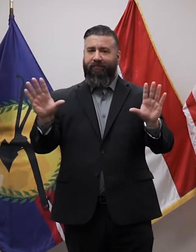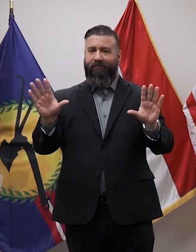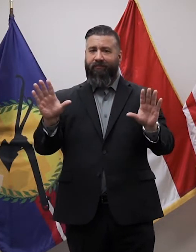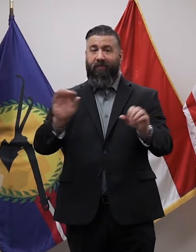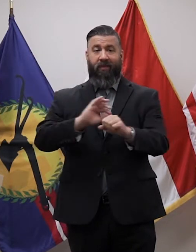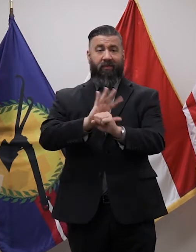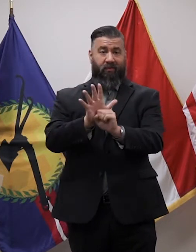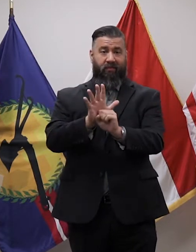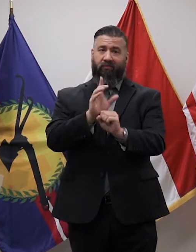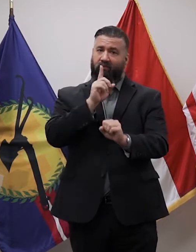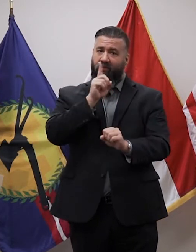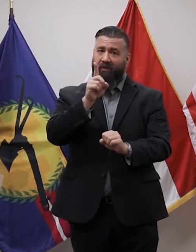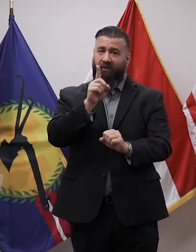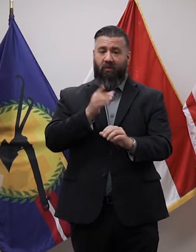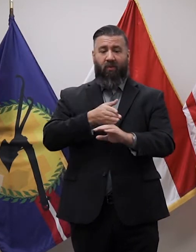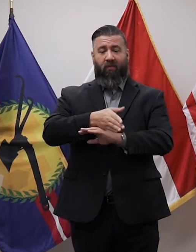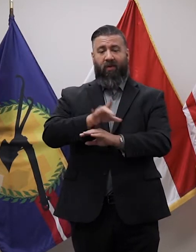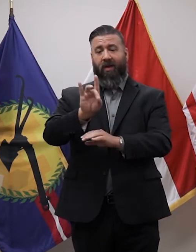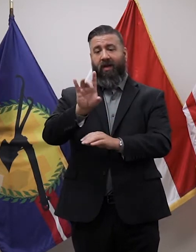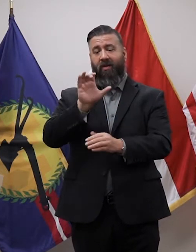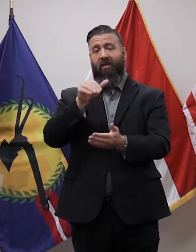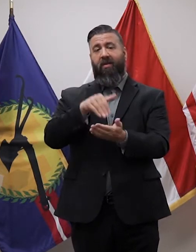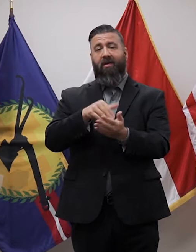have died from it, including